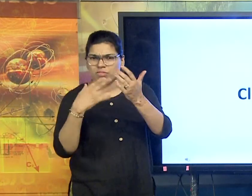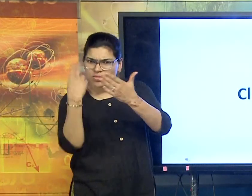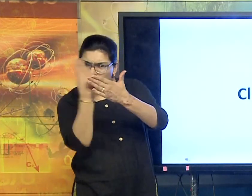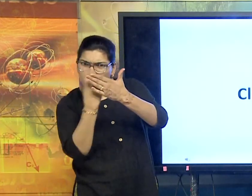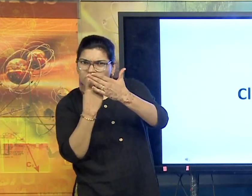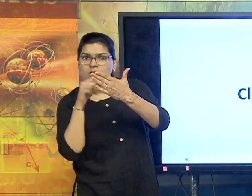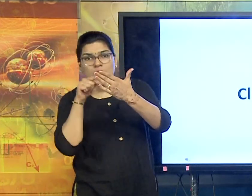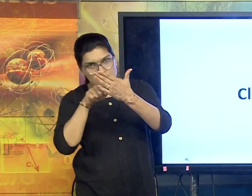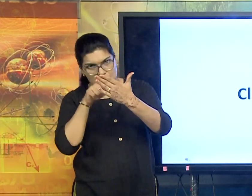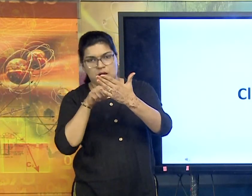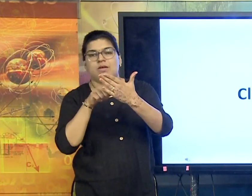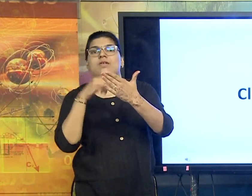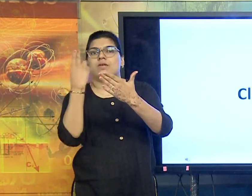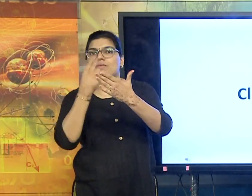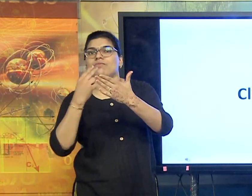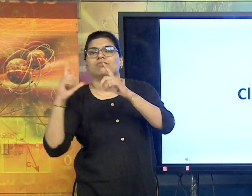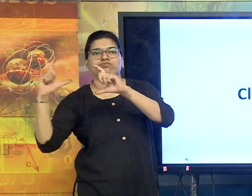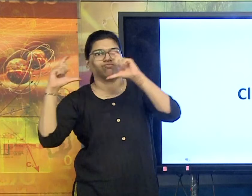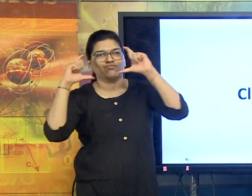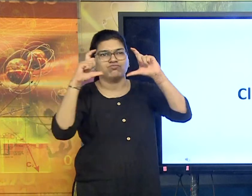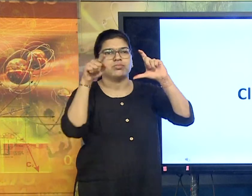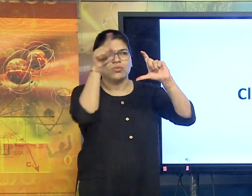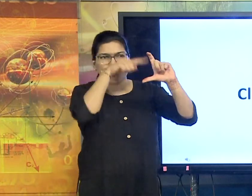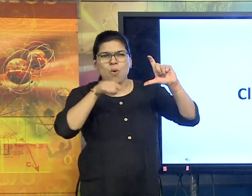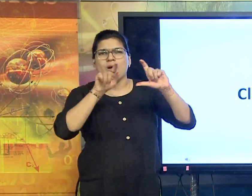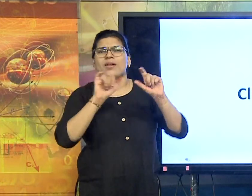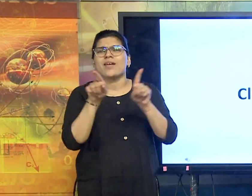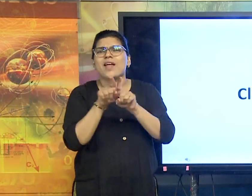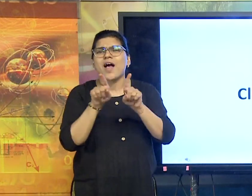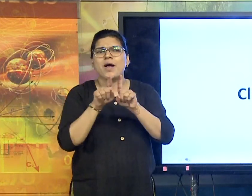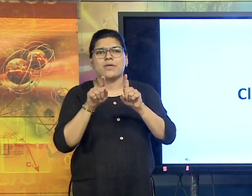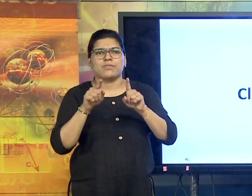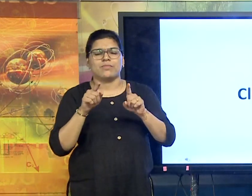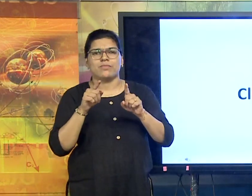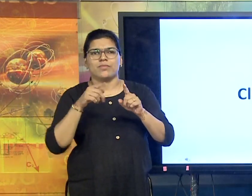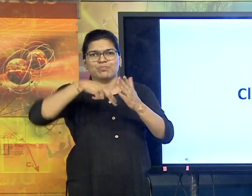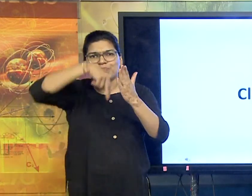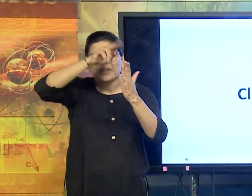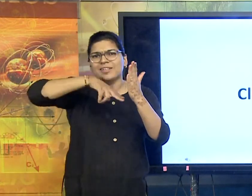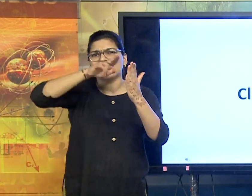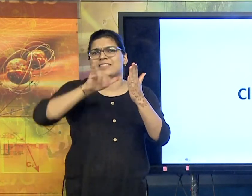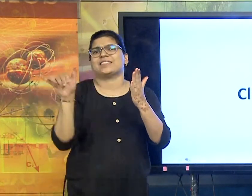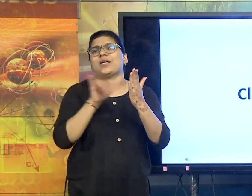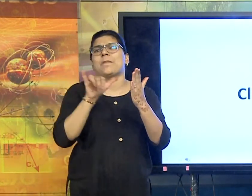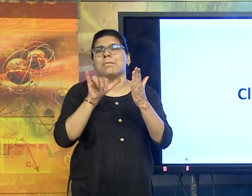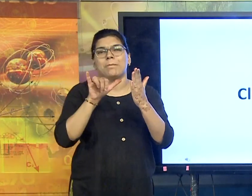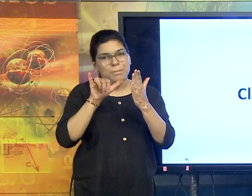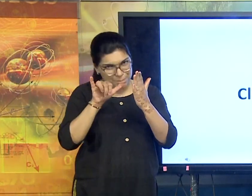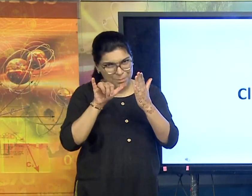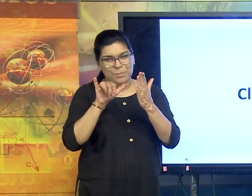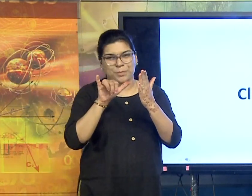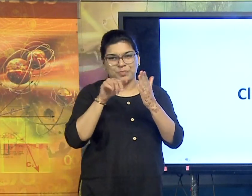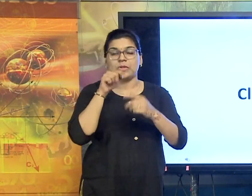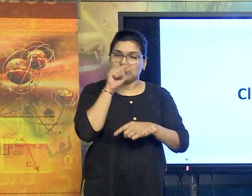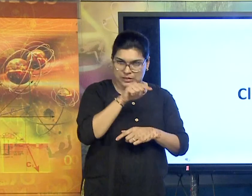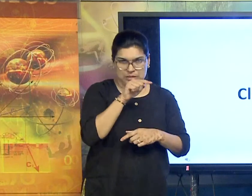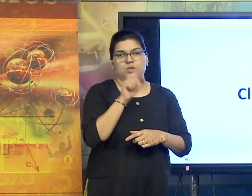Clip art is just an image of something which is physically present or something which is